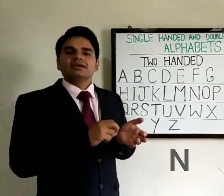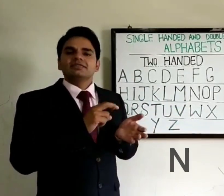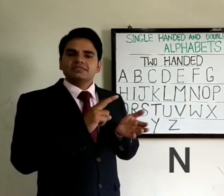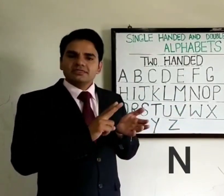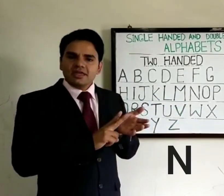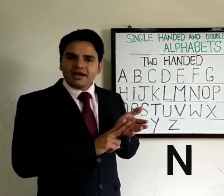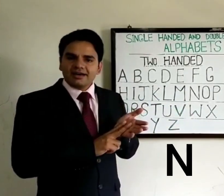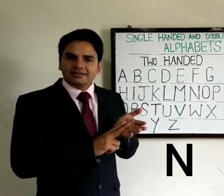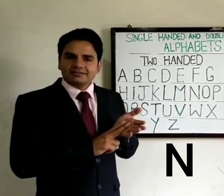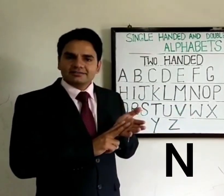N,